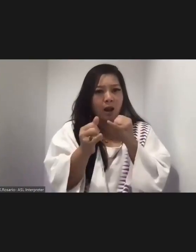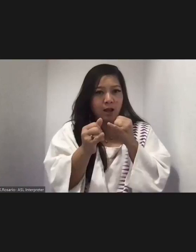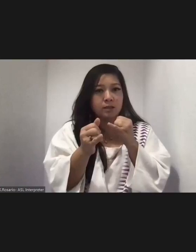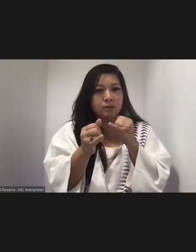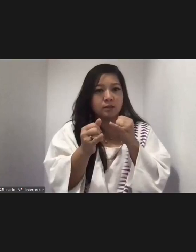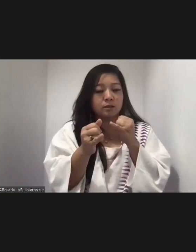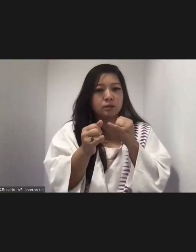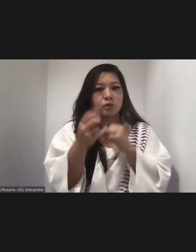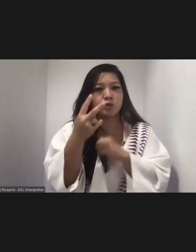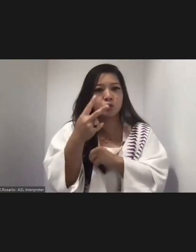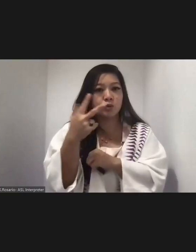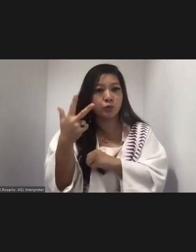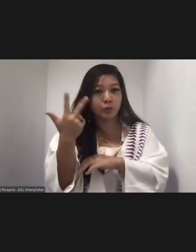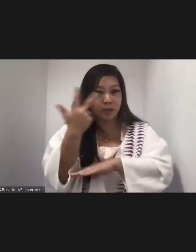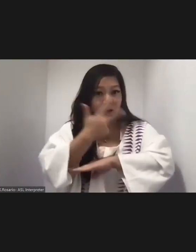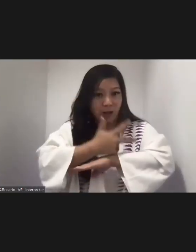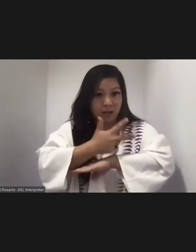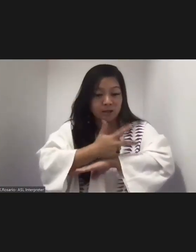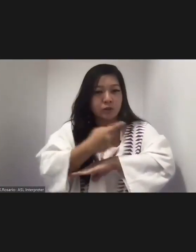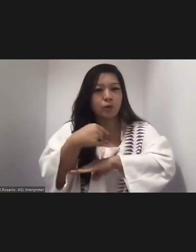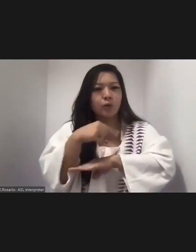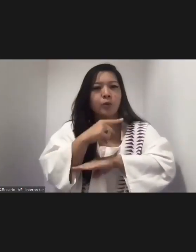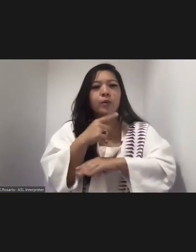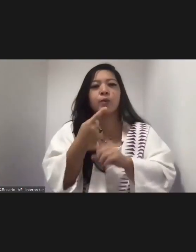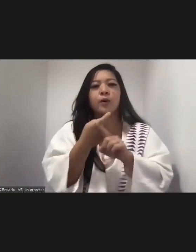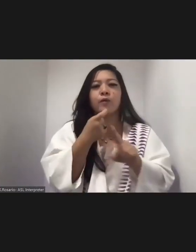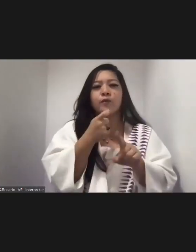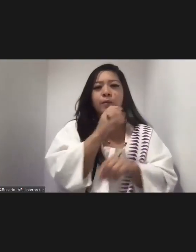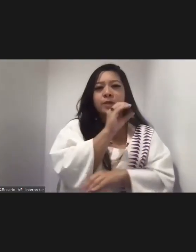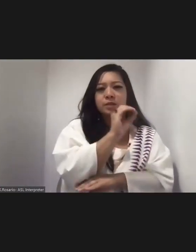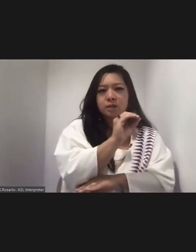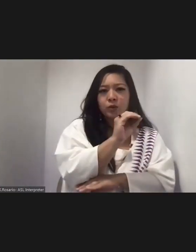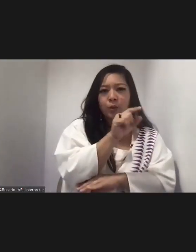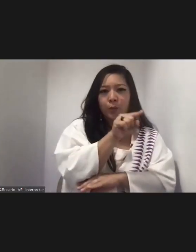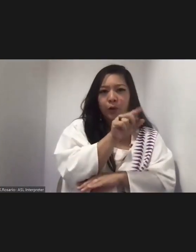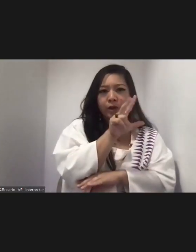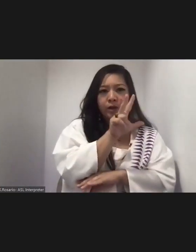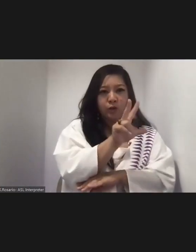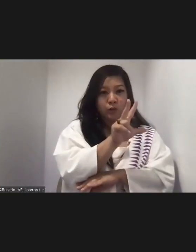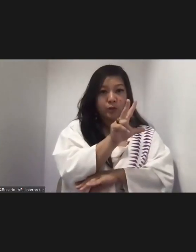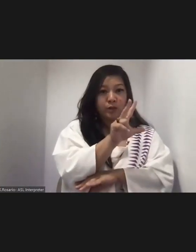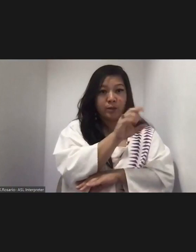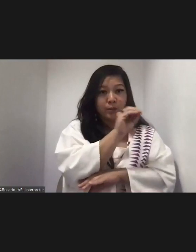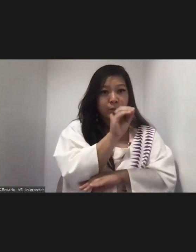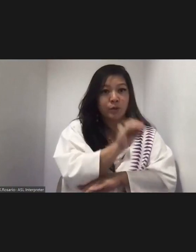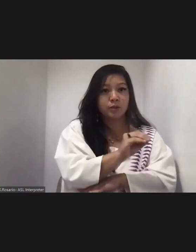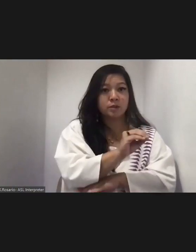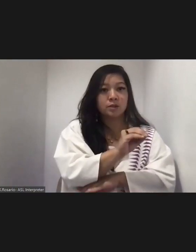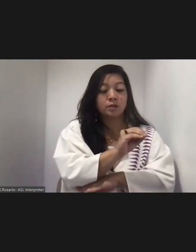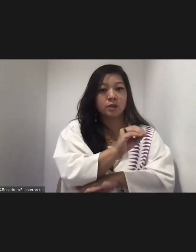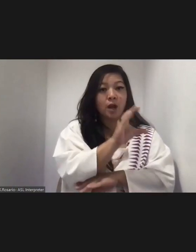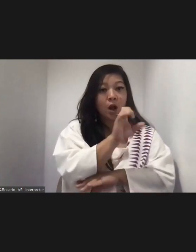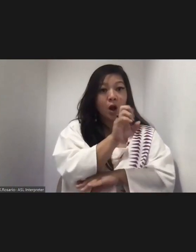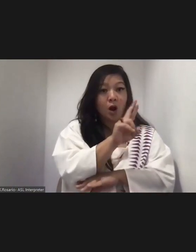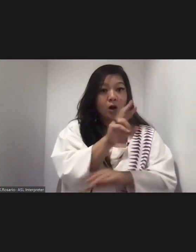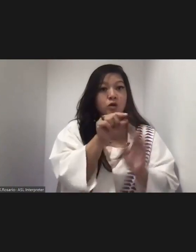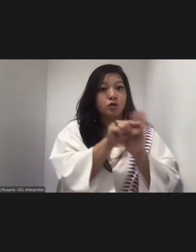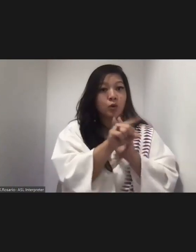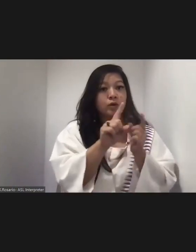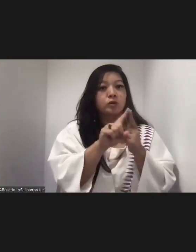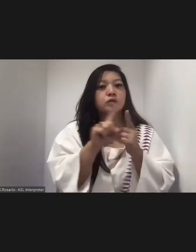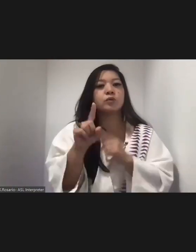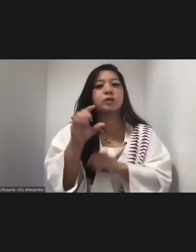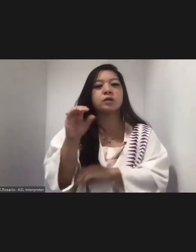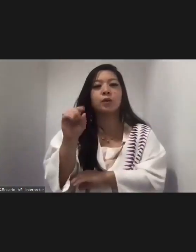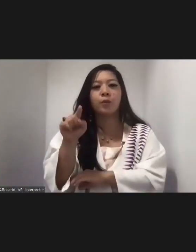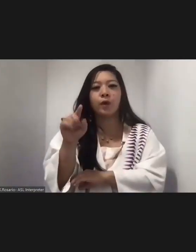2 to 3 days, we went from a 0.3 CAR score to a 0.8,